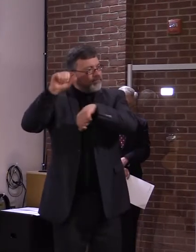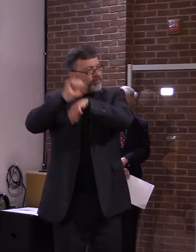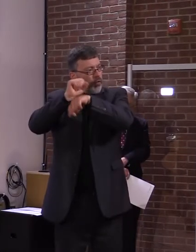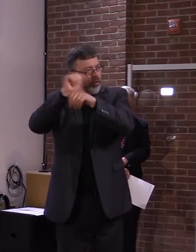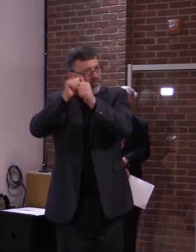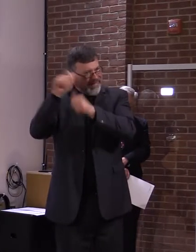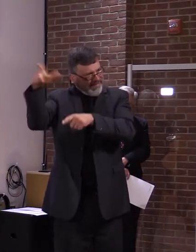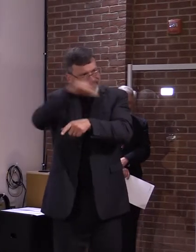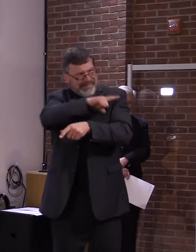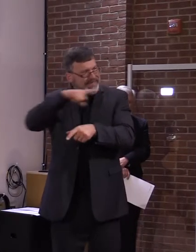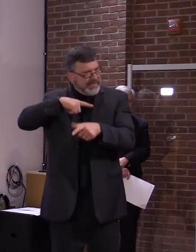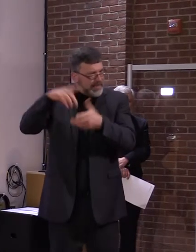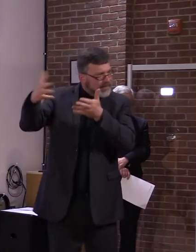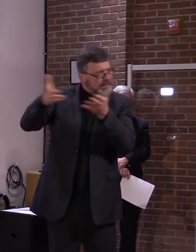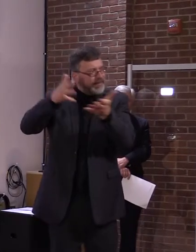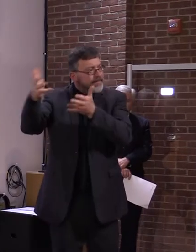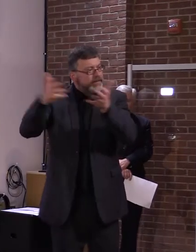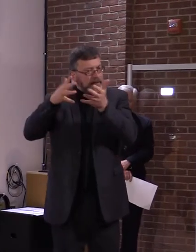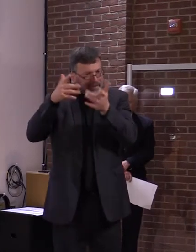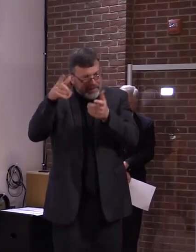is so important.